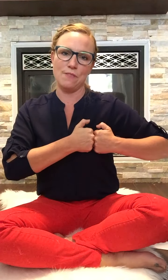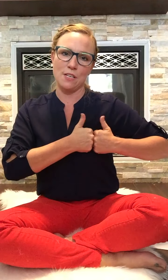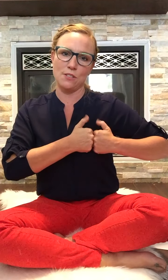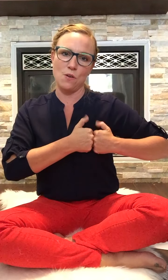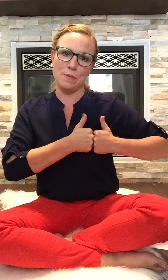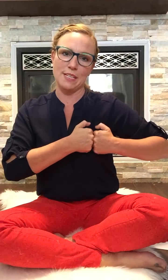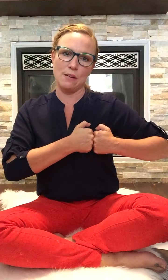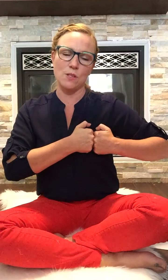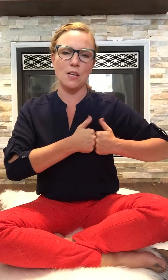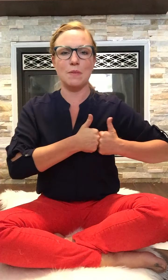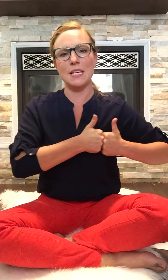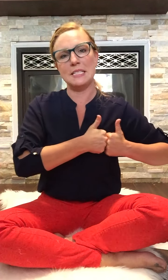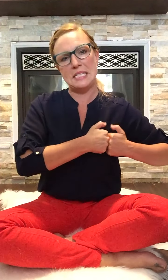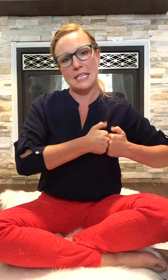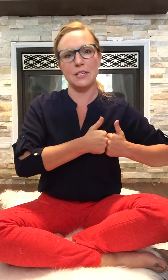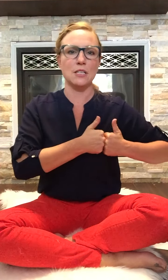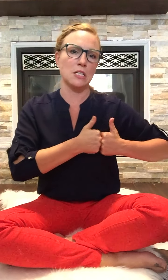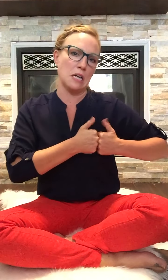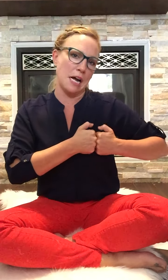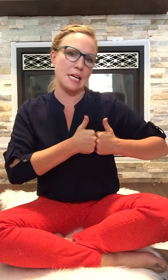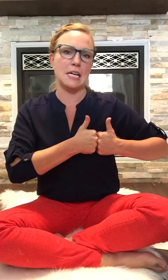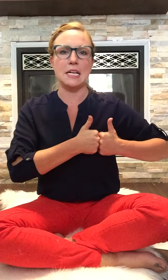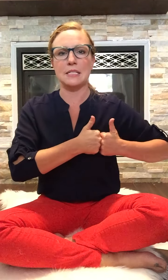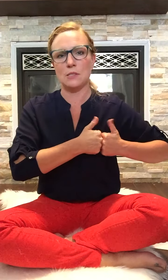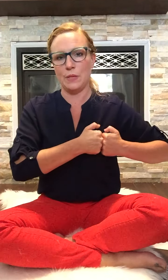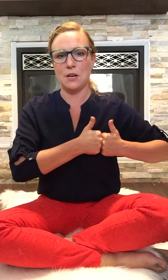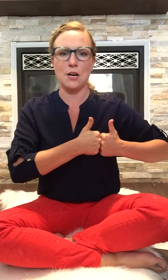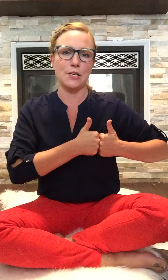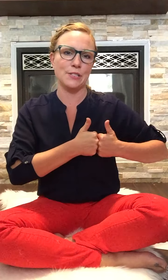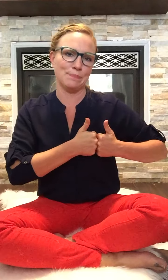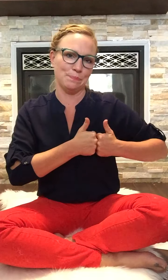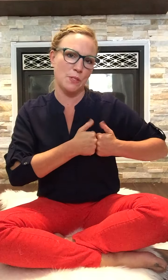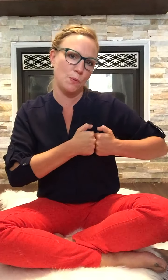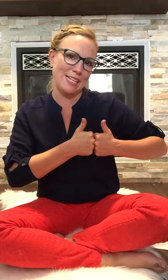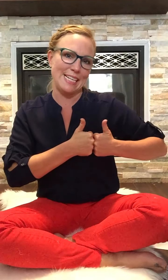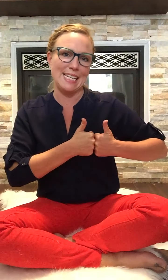fingers go up and down. So that could be dear, honey, sweetheart, sweetie.